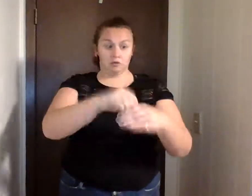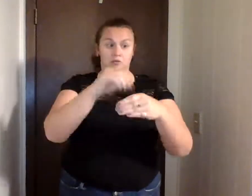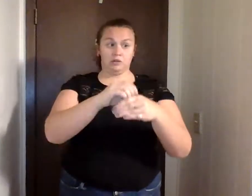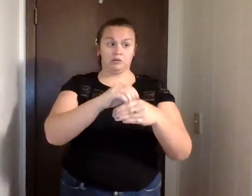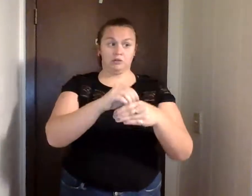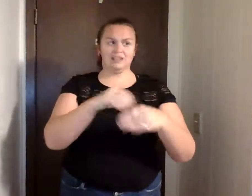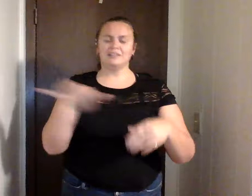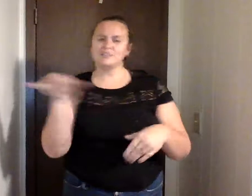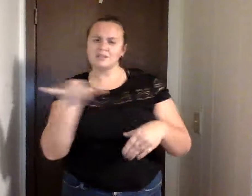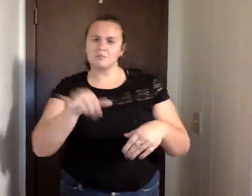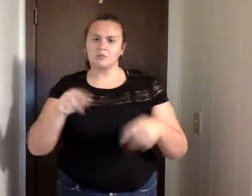celebrity sponsorship today.